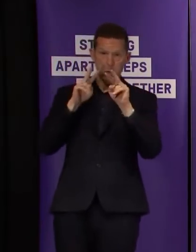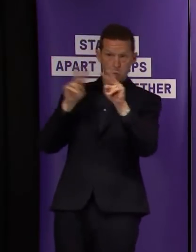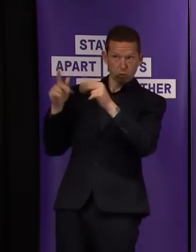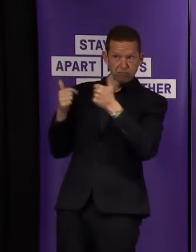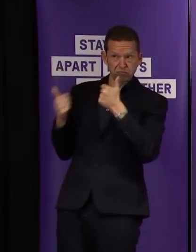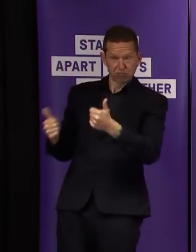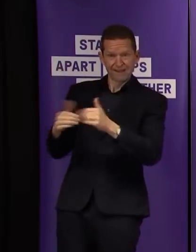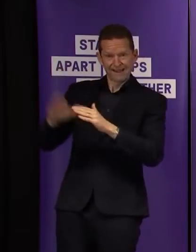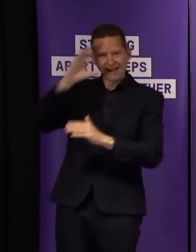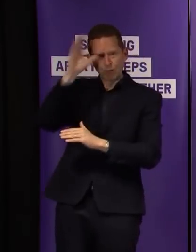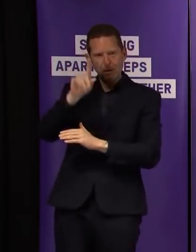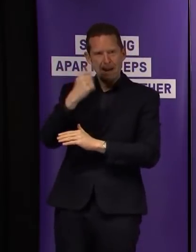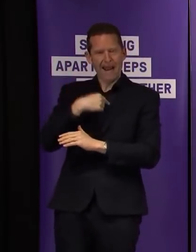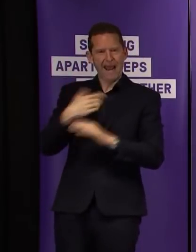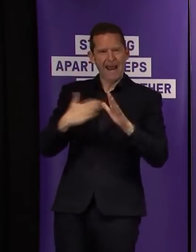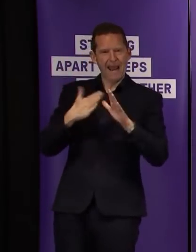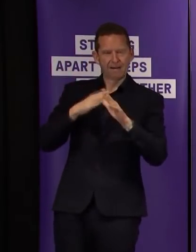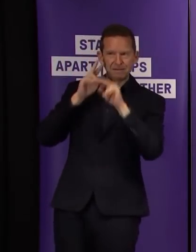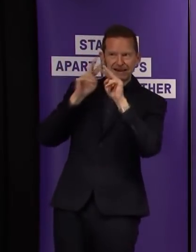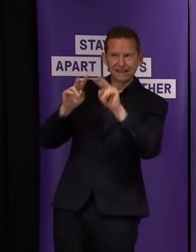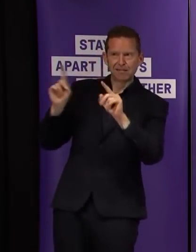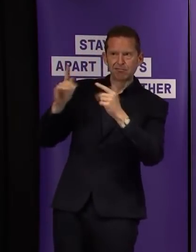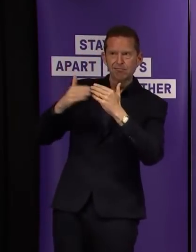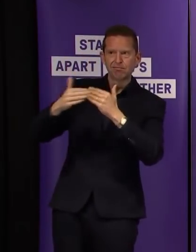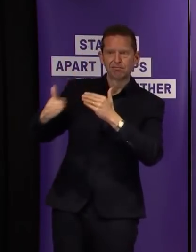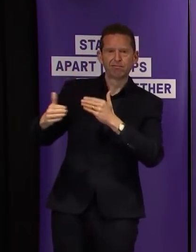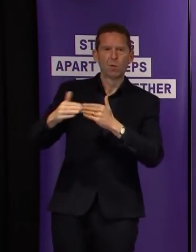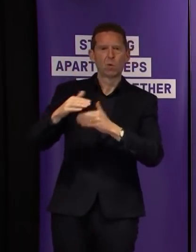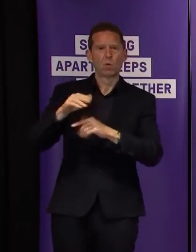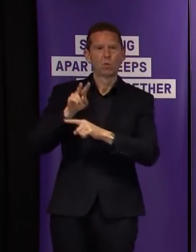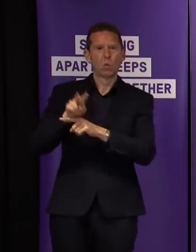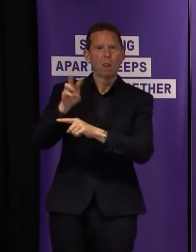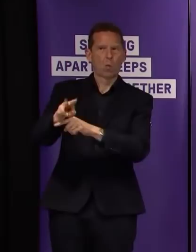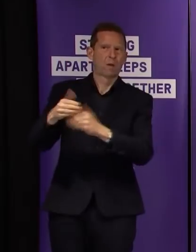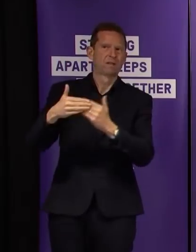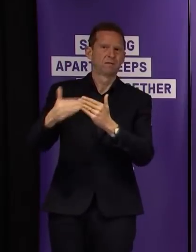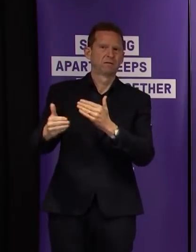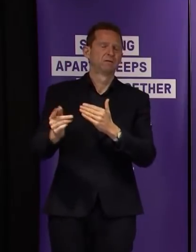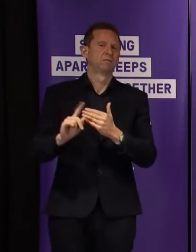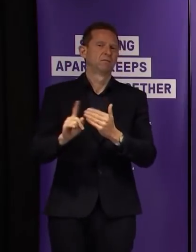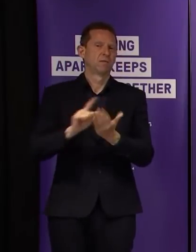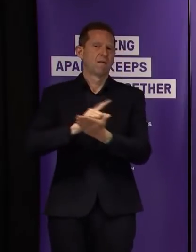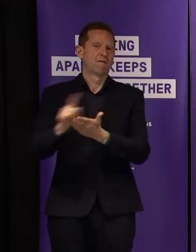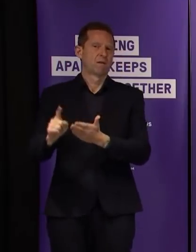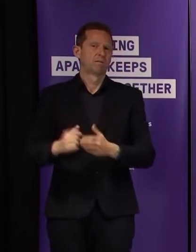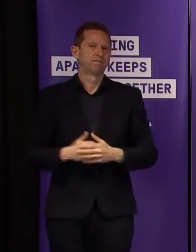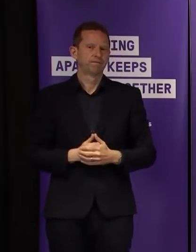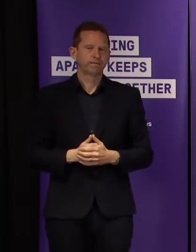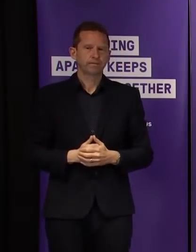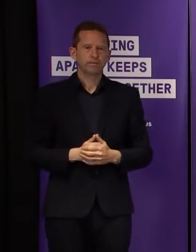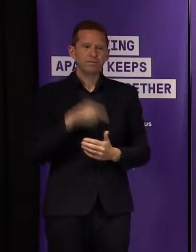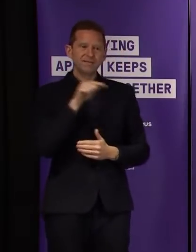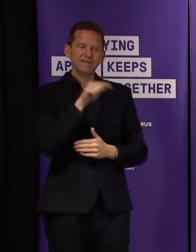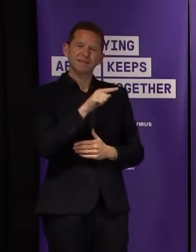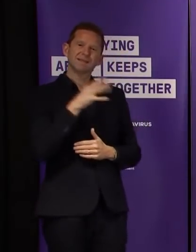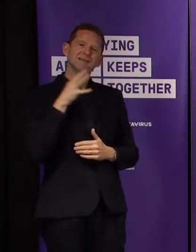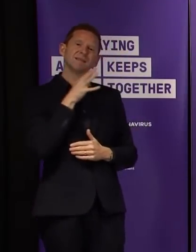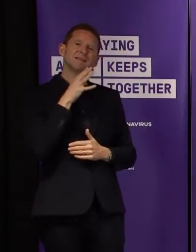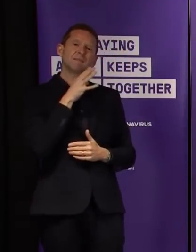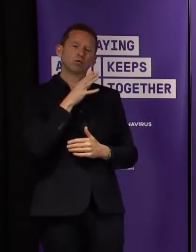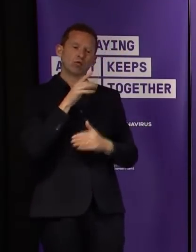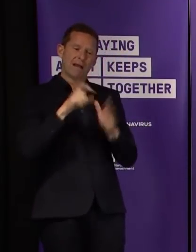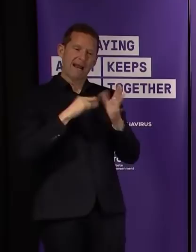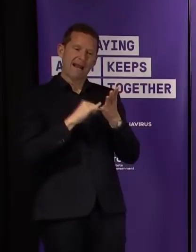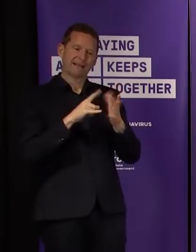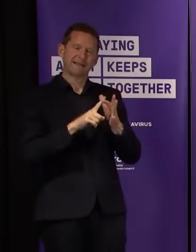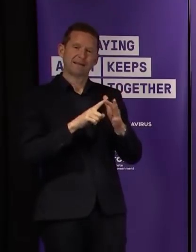but we'd need to see what that following 2 to 3 weeks looks like. A mystery case is of greater concern